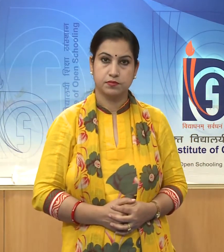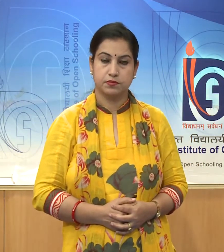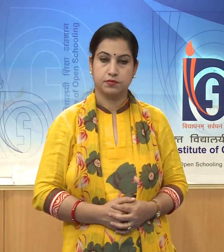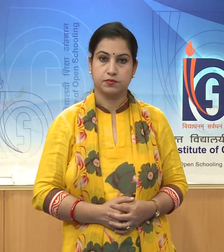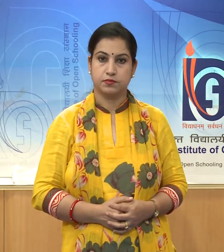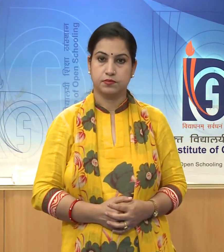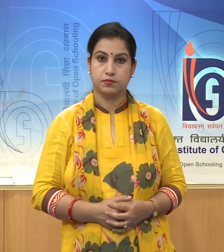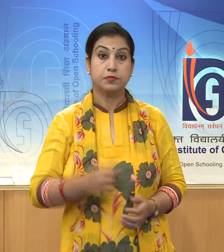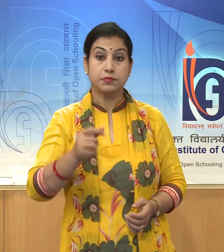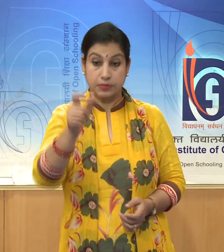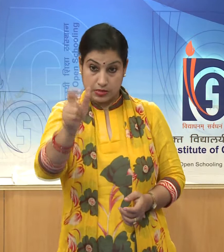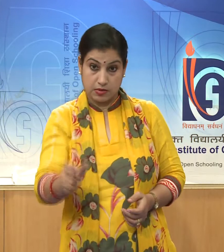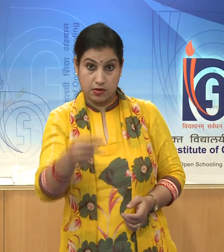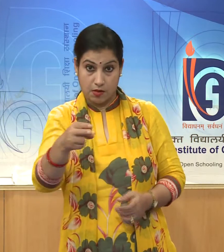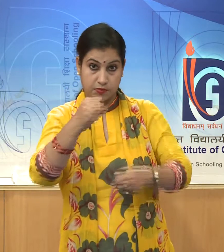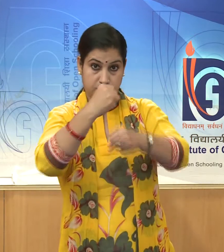George Surratt